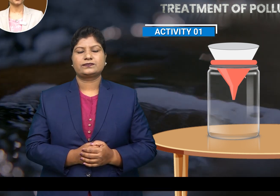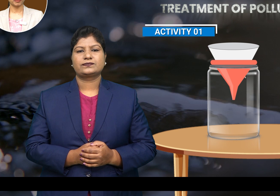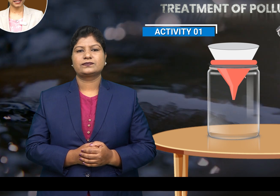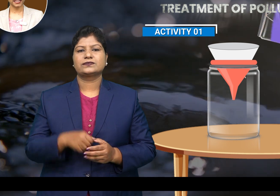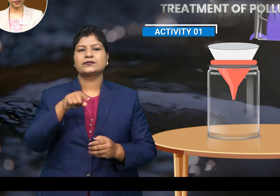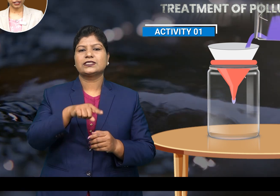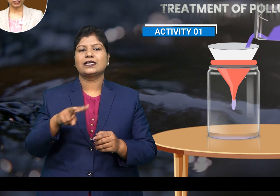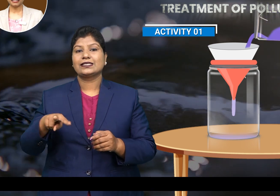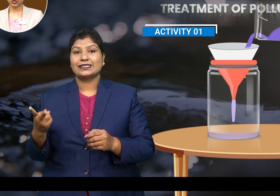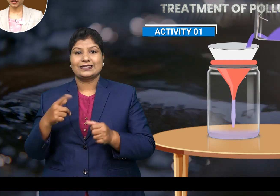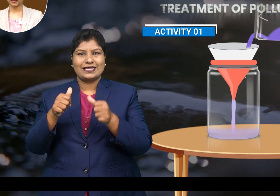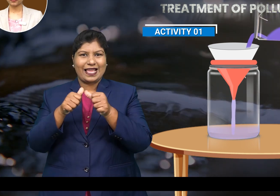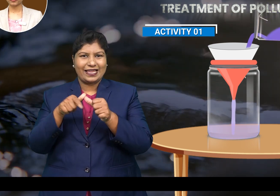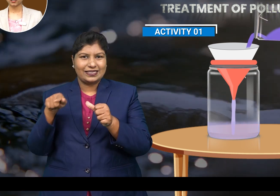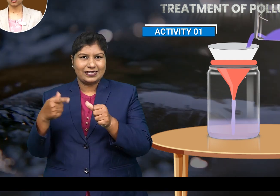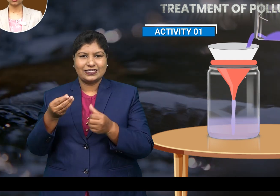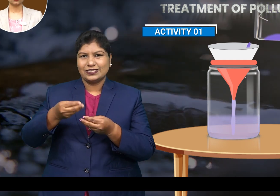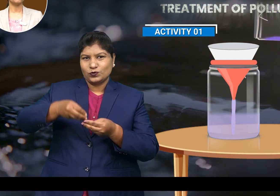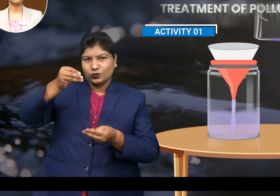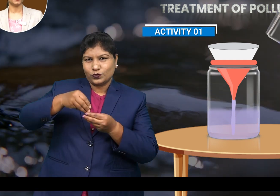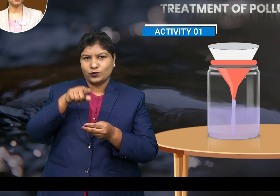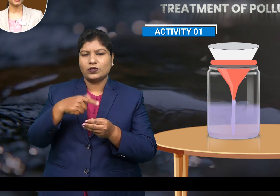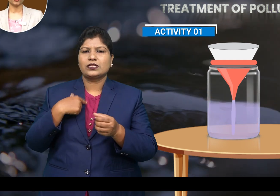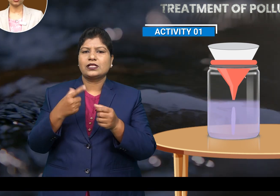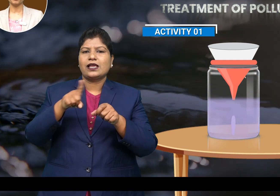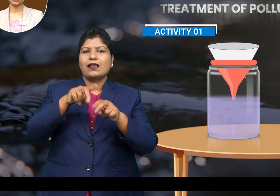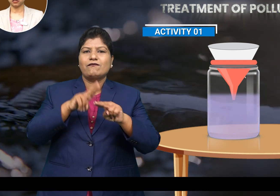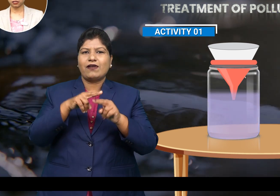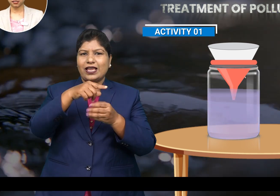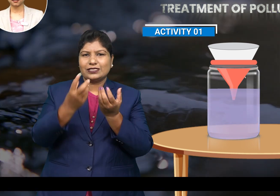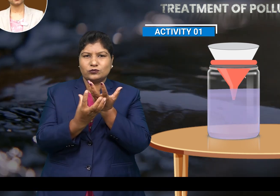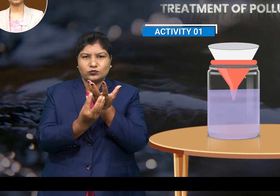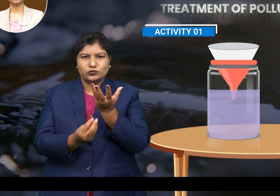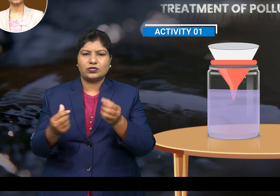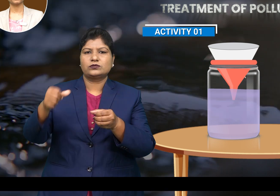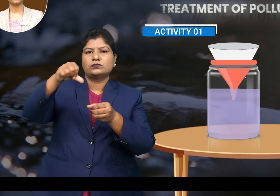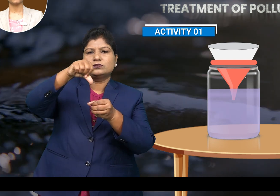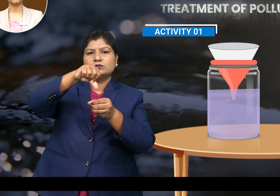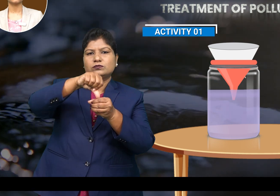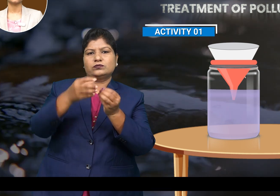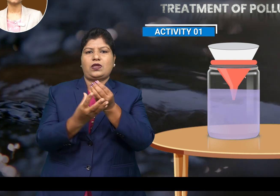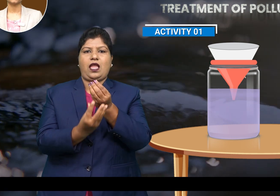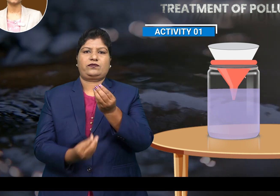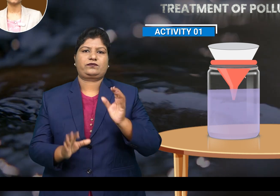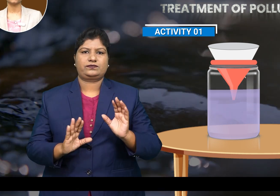Pour the remaining aerated liquid through the filter into the beakers.